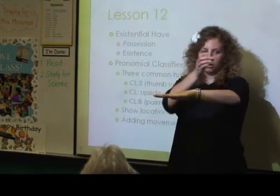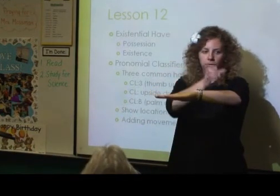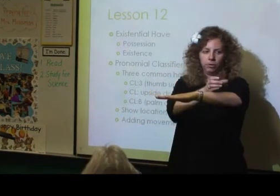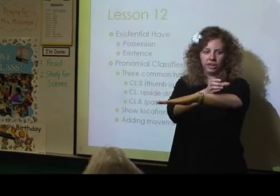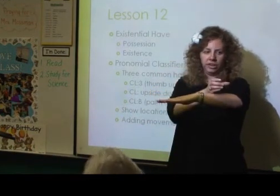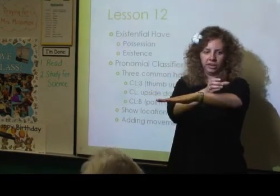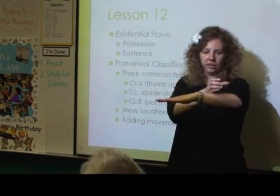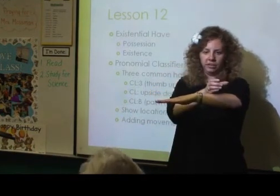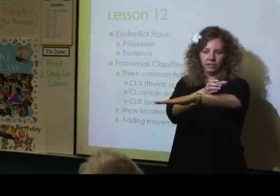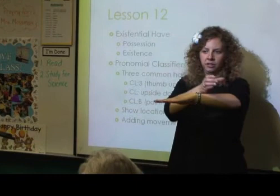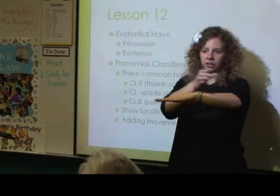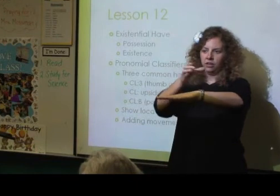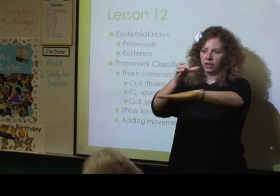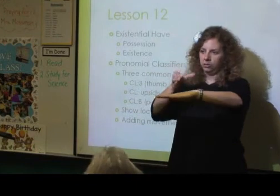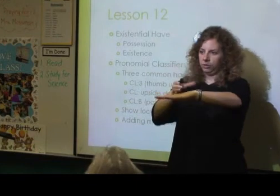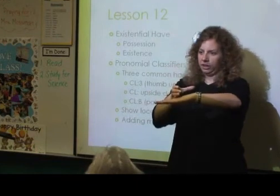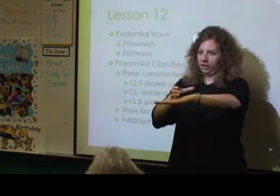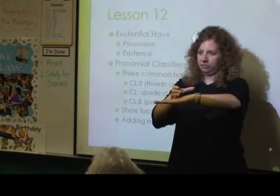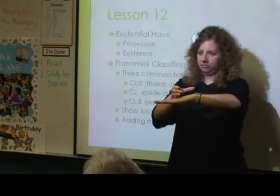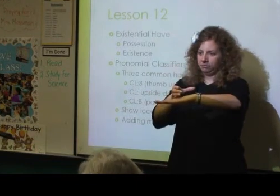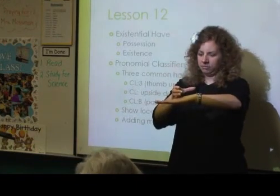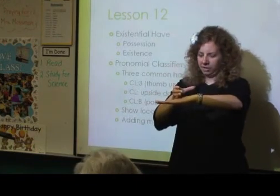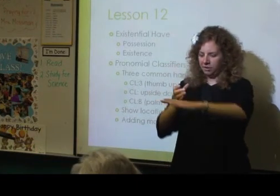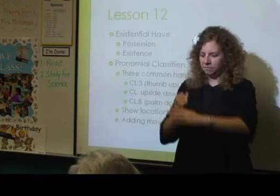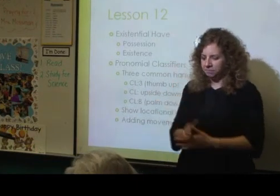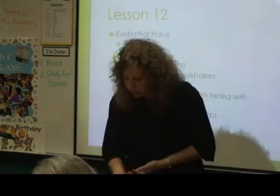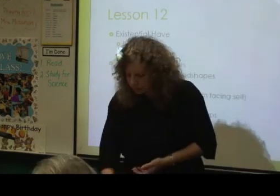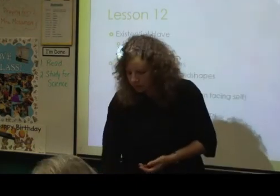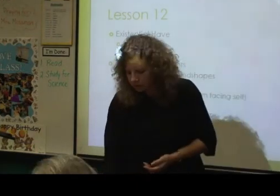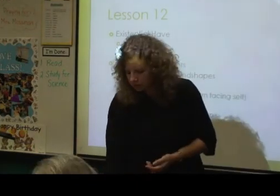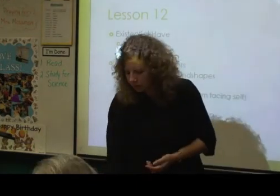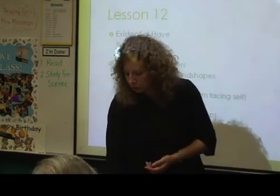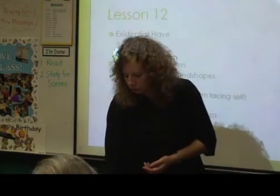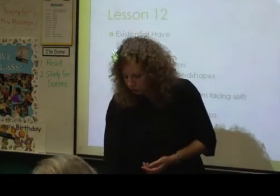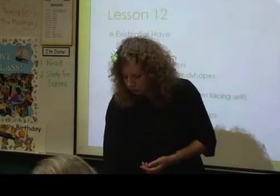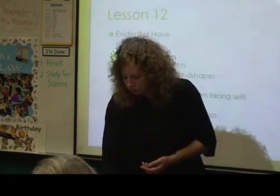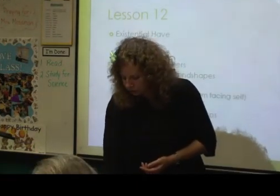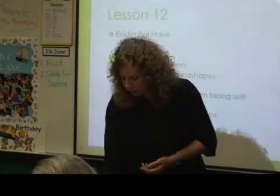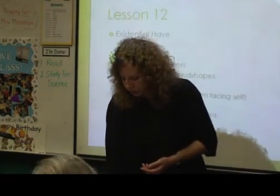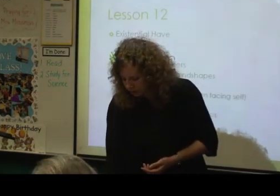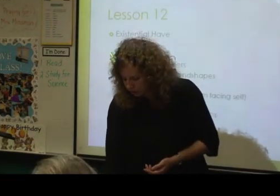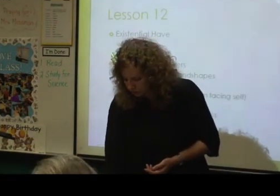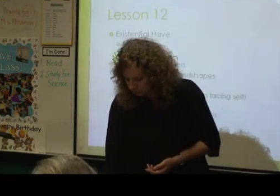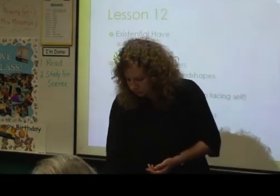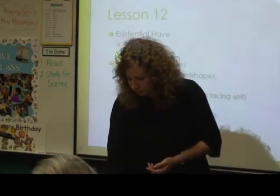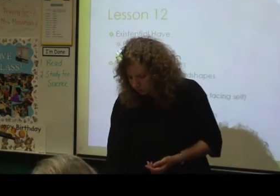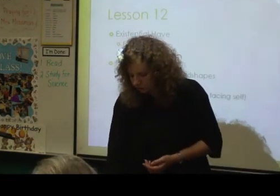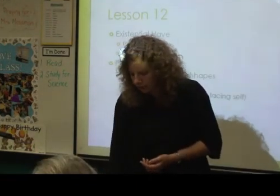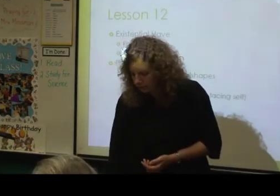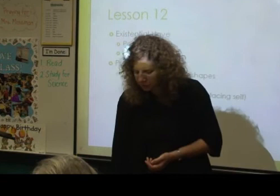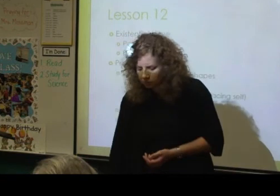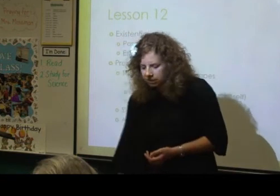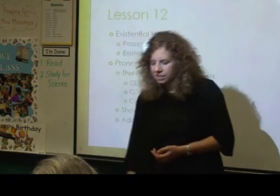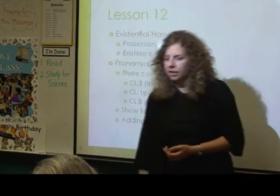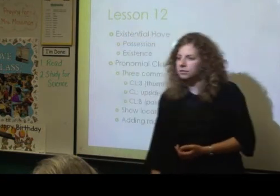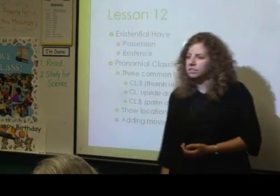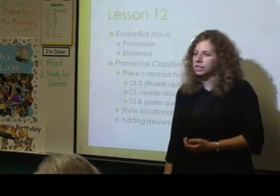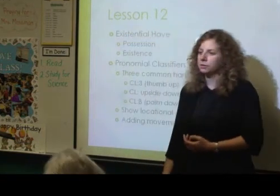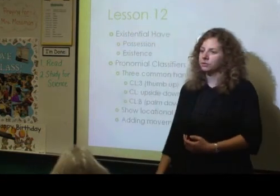go one here and one here. Okay. Maybe that's like Coke bottles and the bottle caps. So let's say that was a table. So